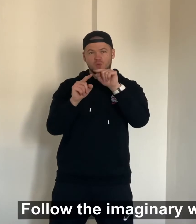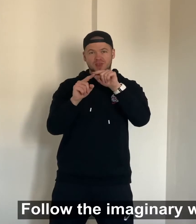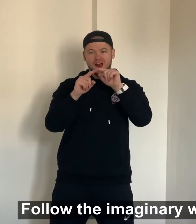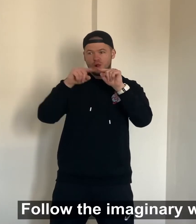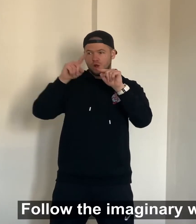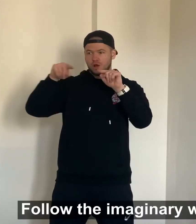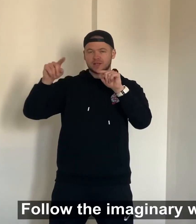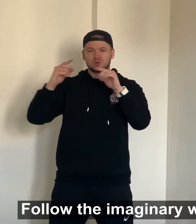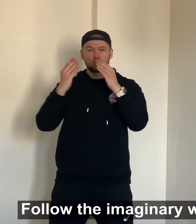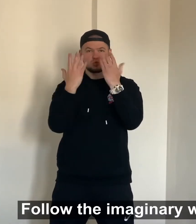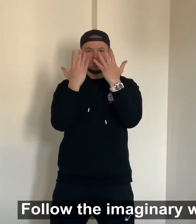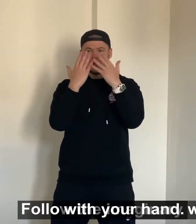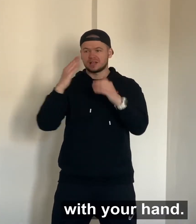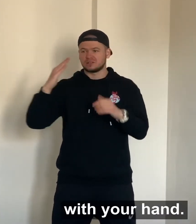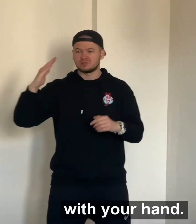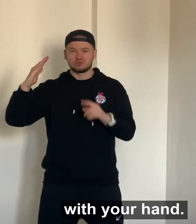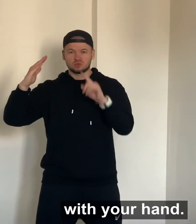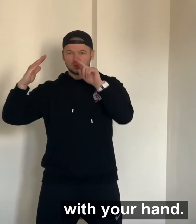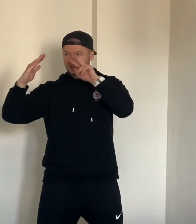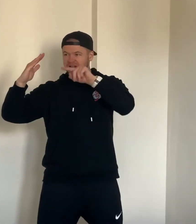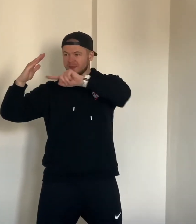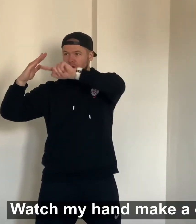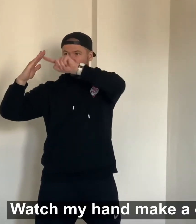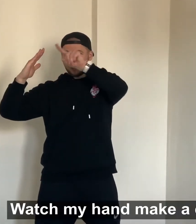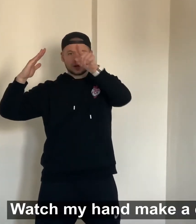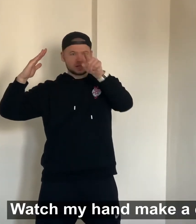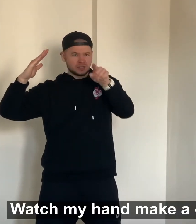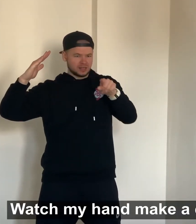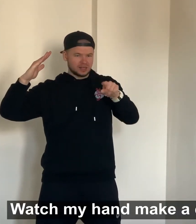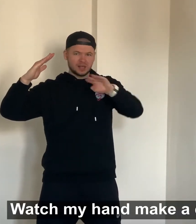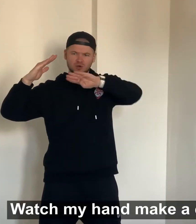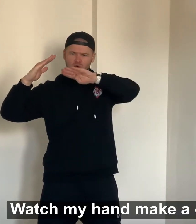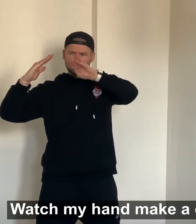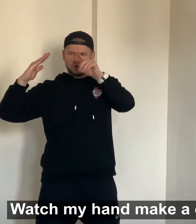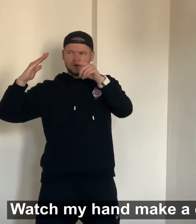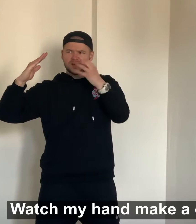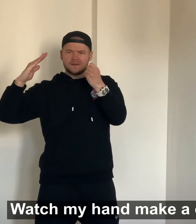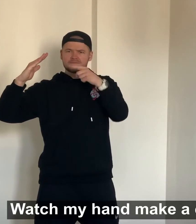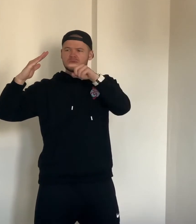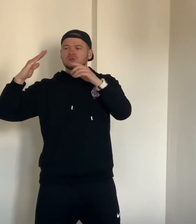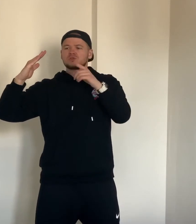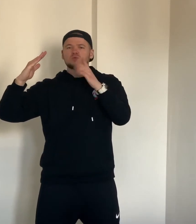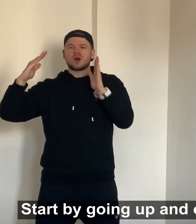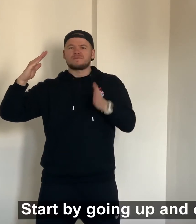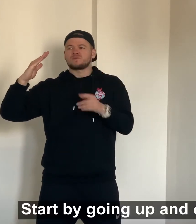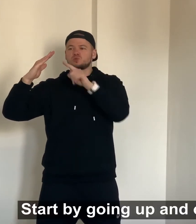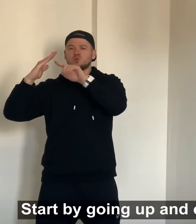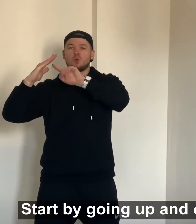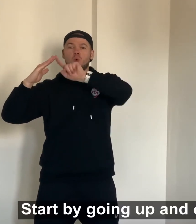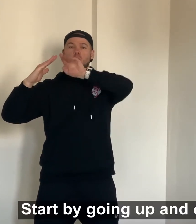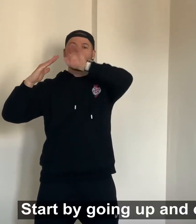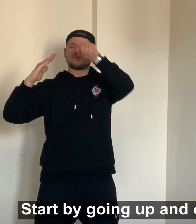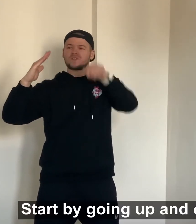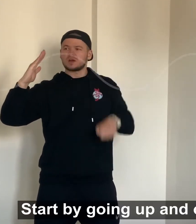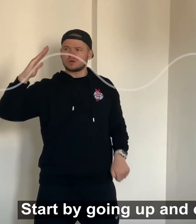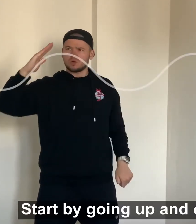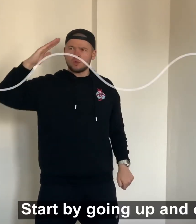Follow the imaginary wave. Watch my hand make a curve. Start by going up